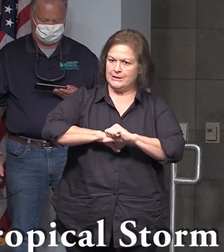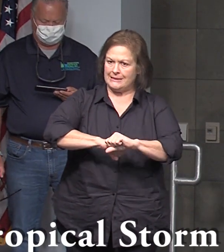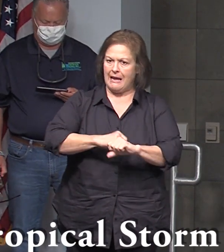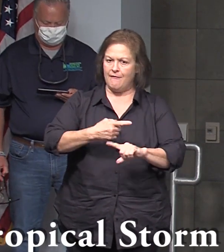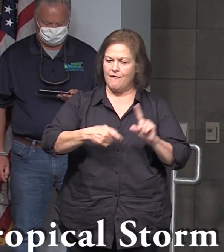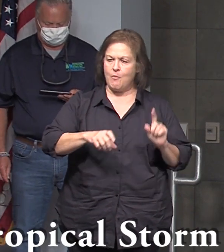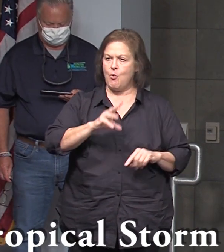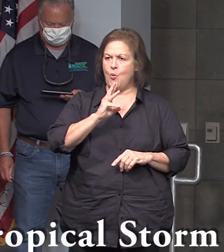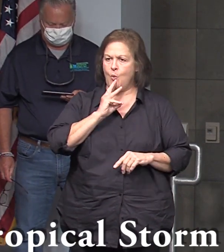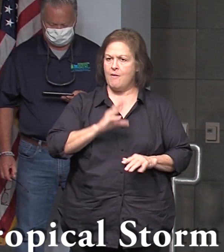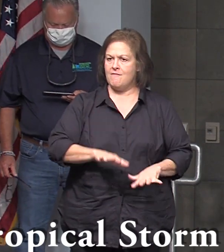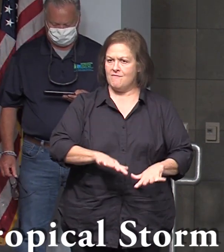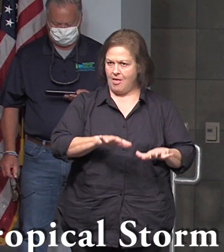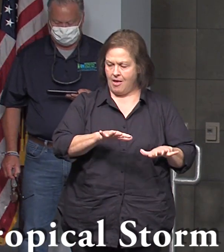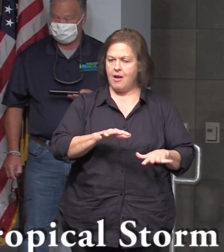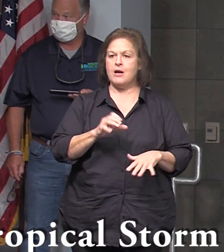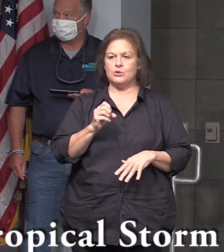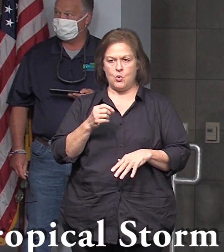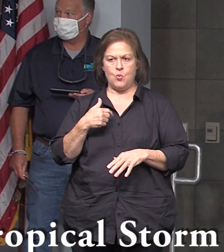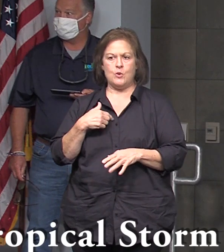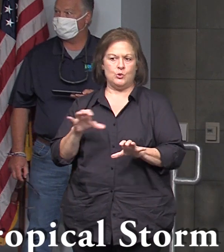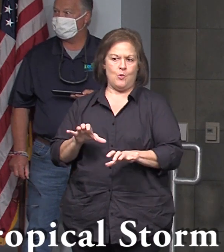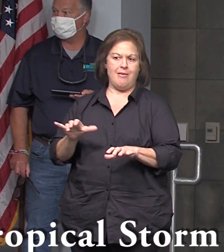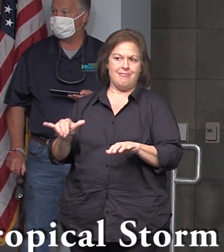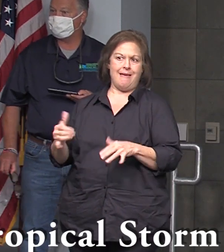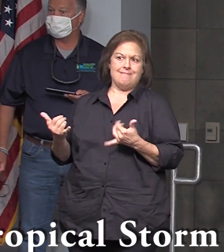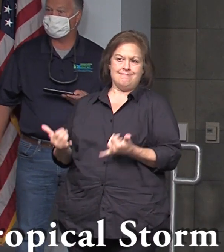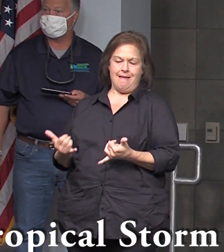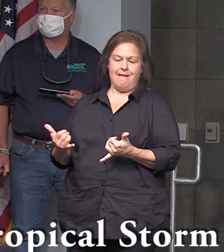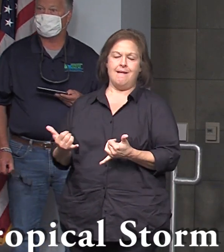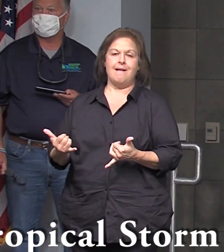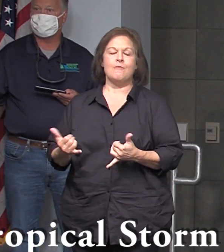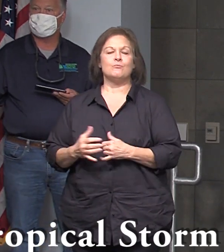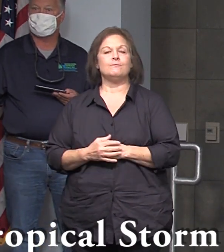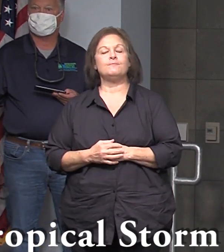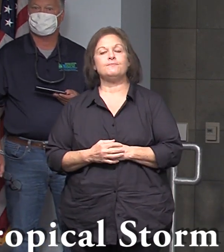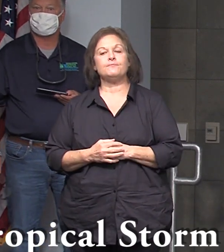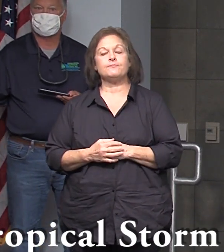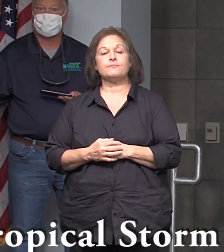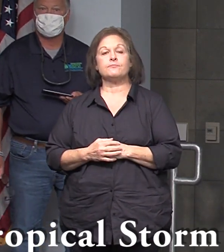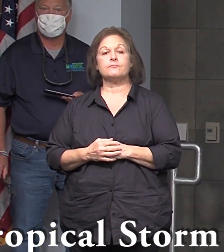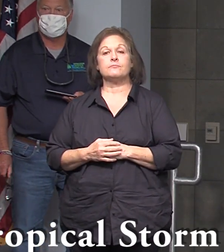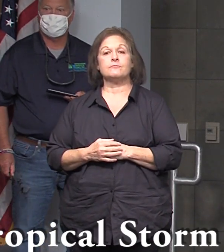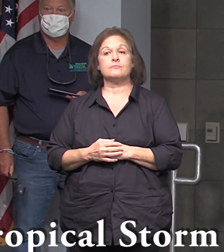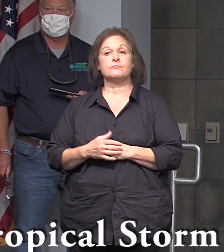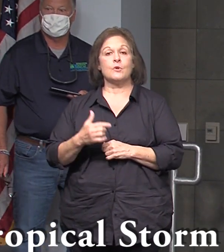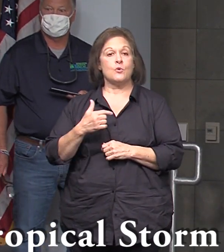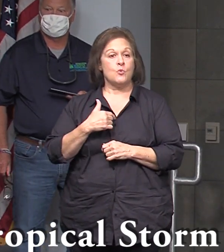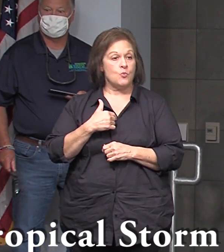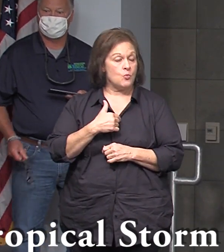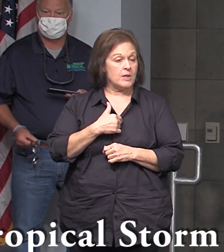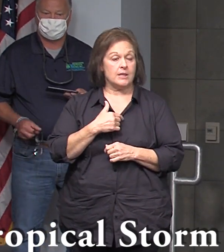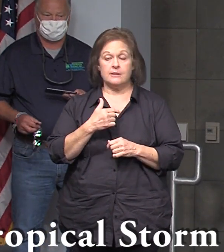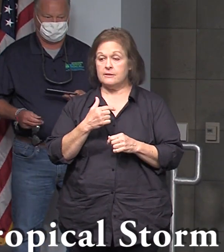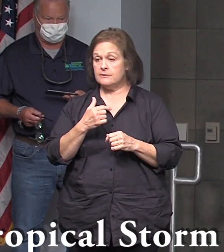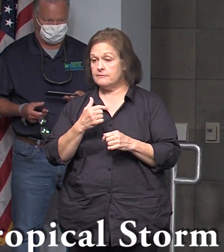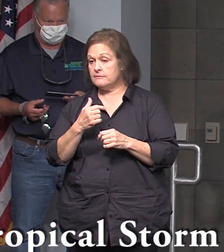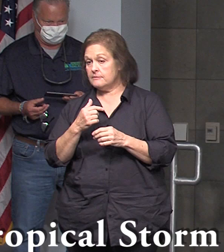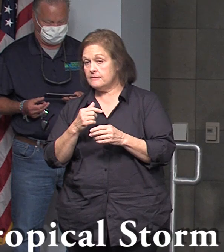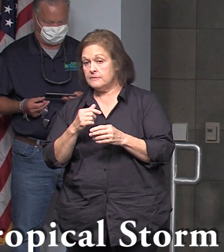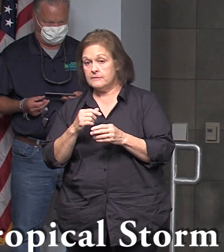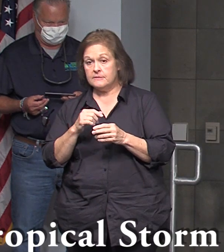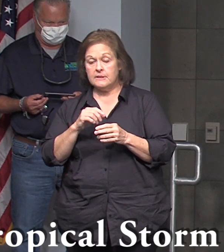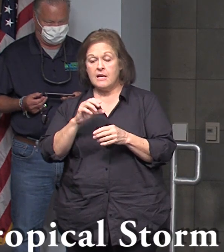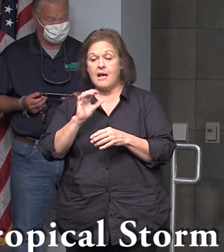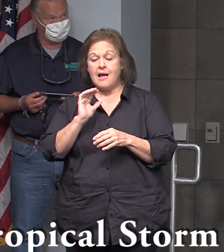and floodwaters and things like that. So we're taking care of that first. We're doing that right now. We're reinforcing our permanent fixed fixtures, which